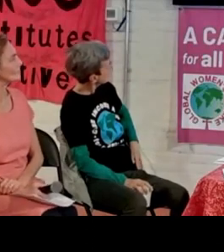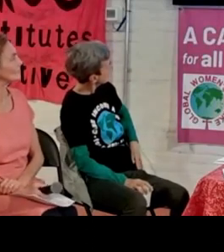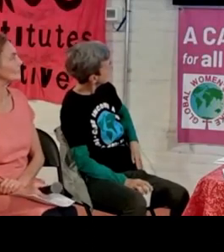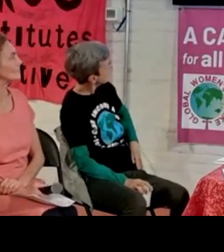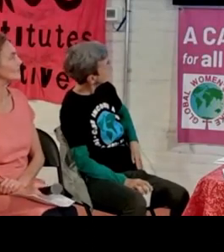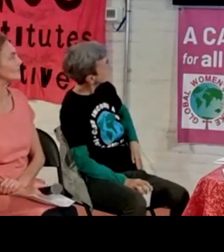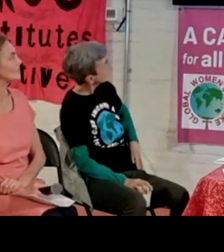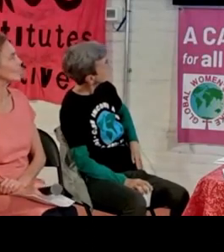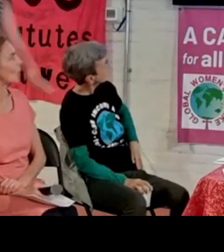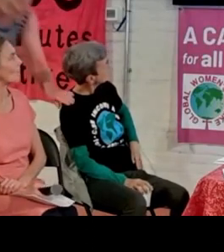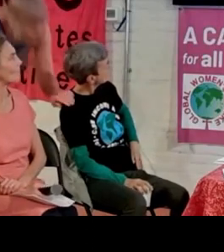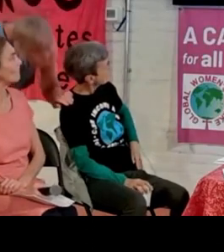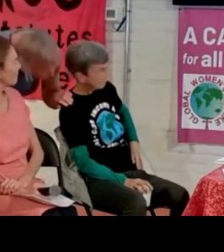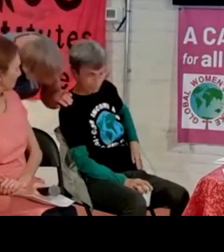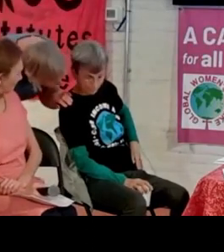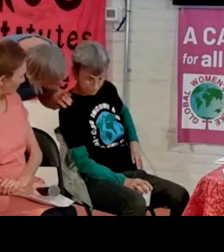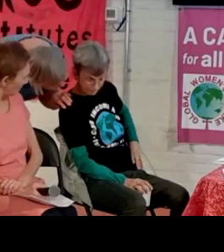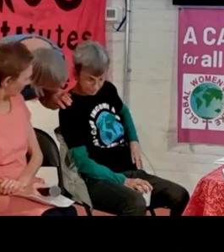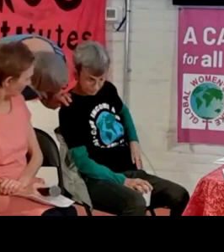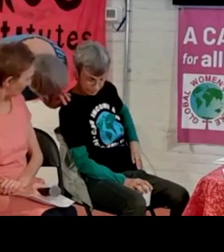There I am.